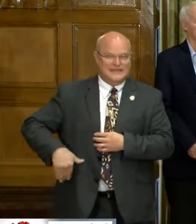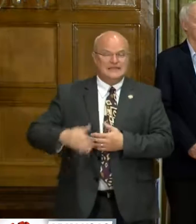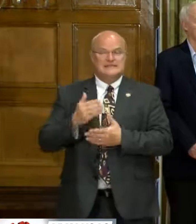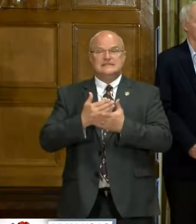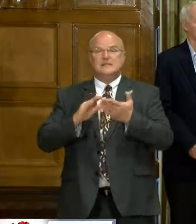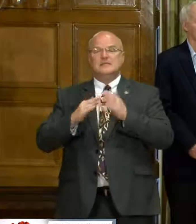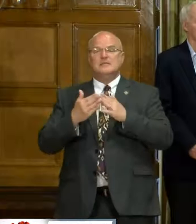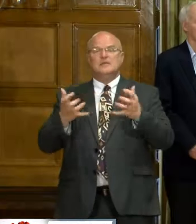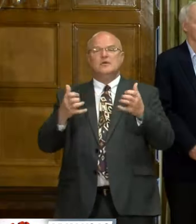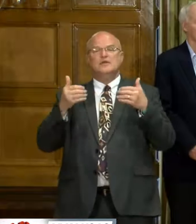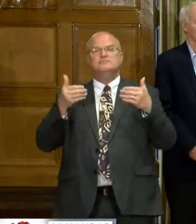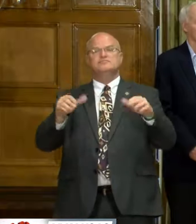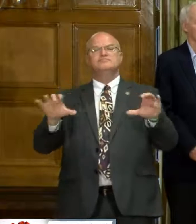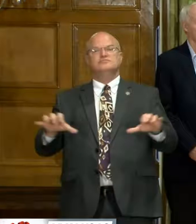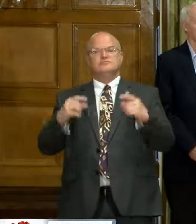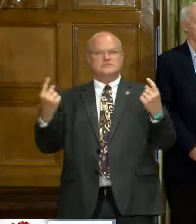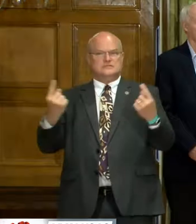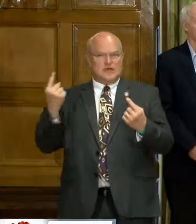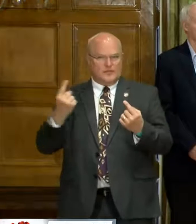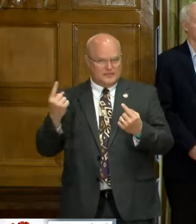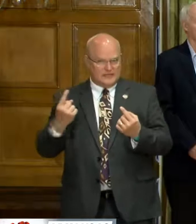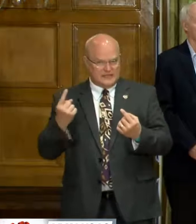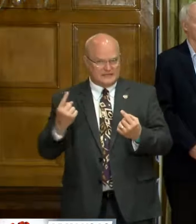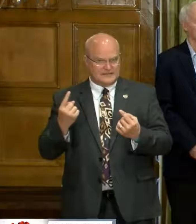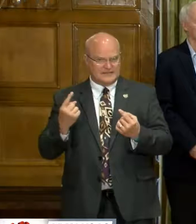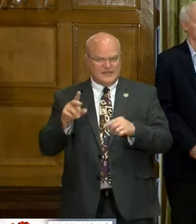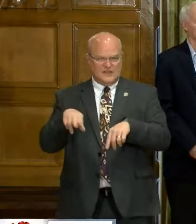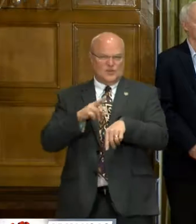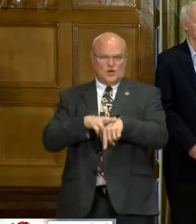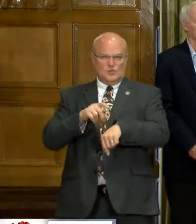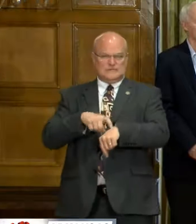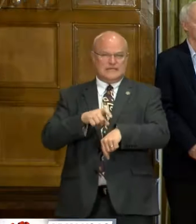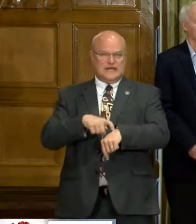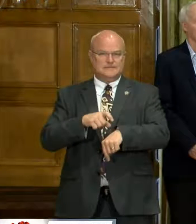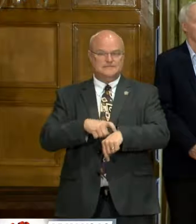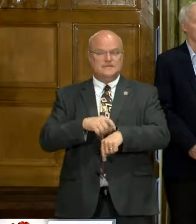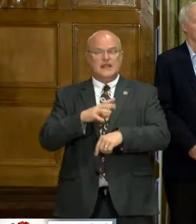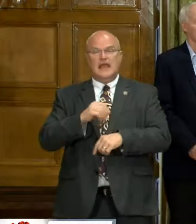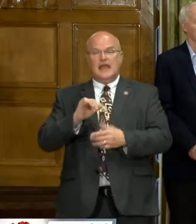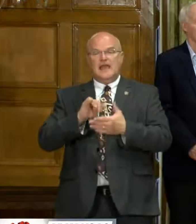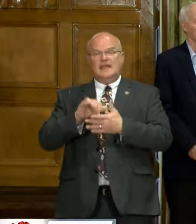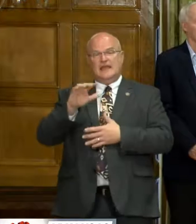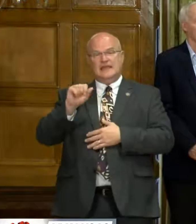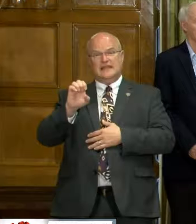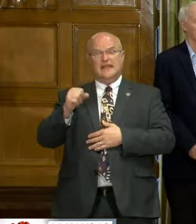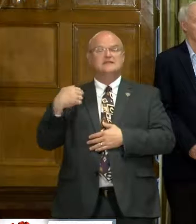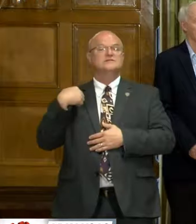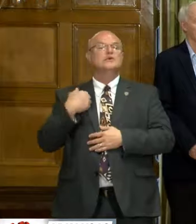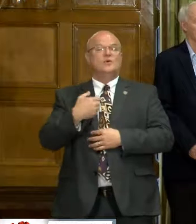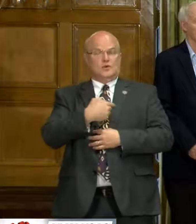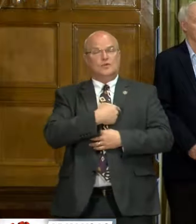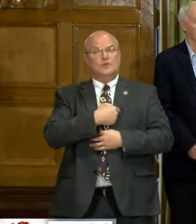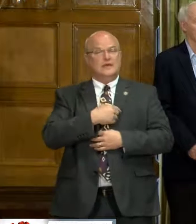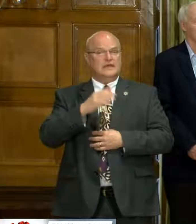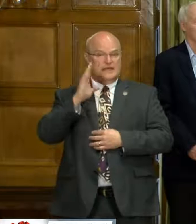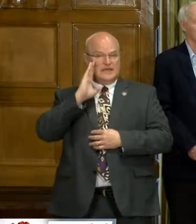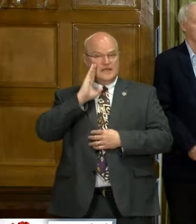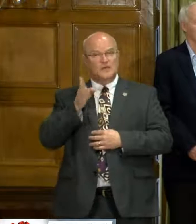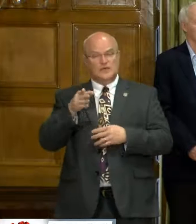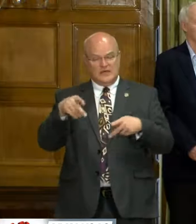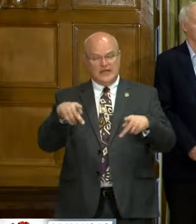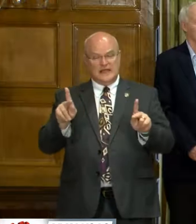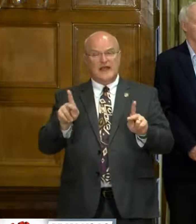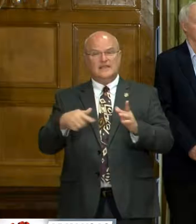some communities, they want to go ahead and do something in the normal time. And in that case, we are going